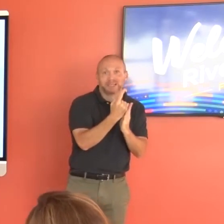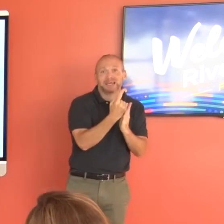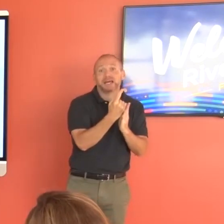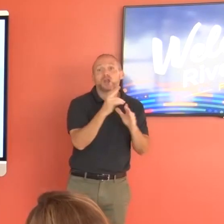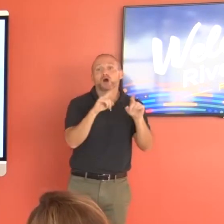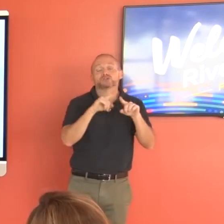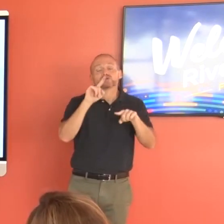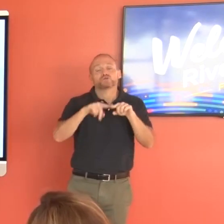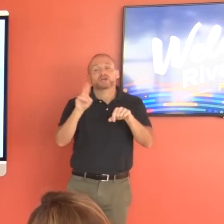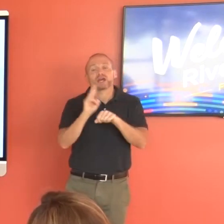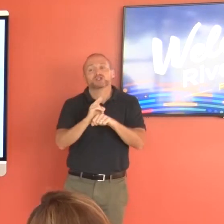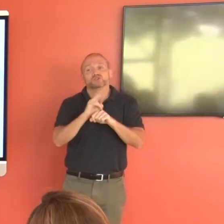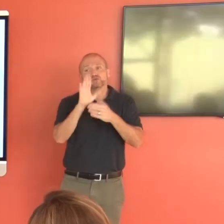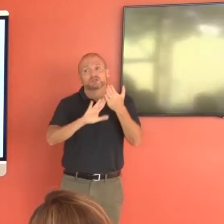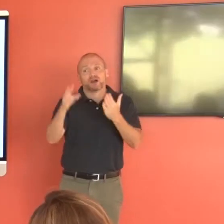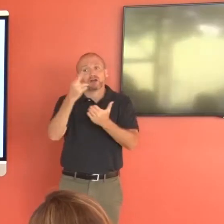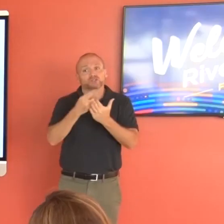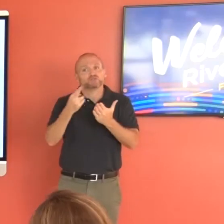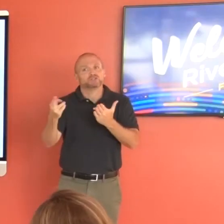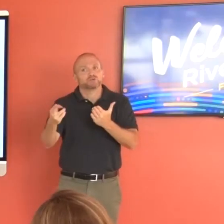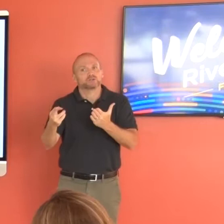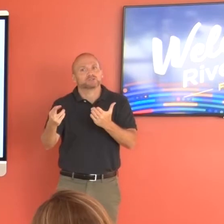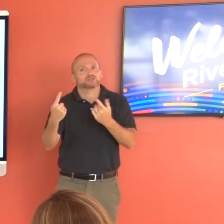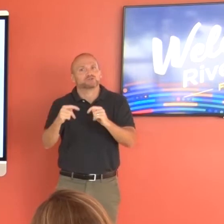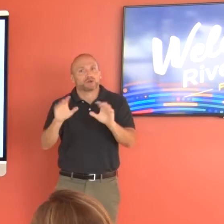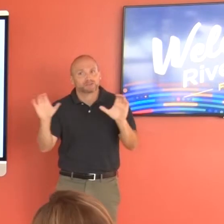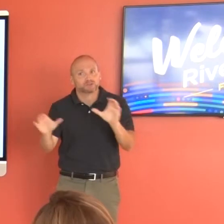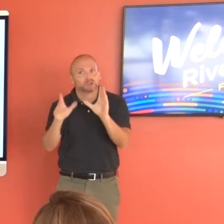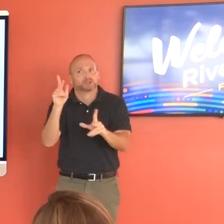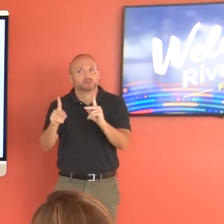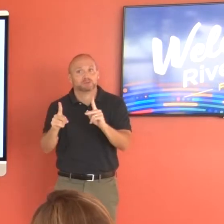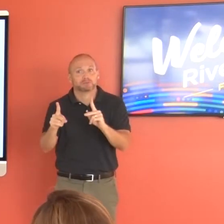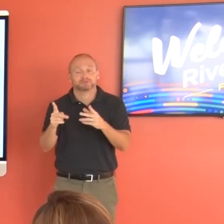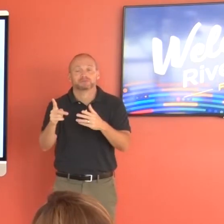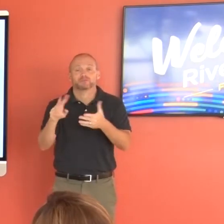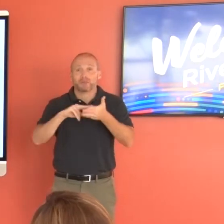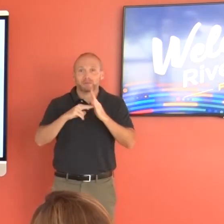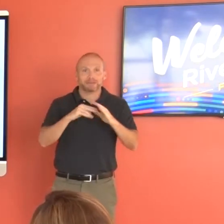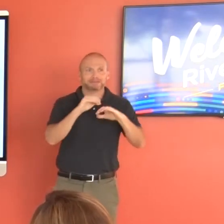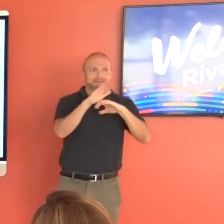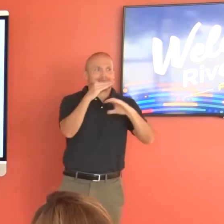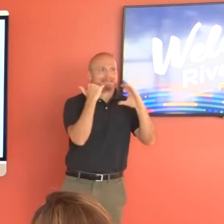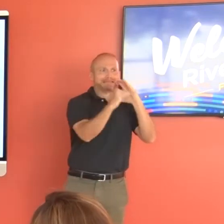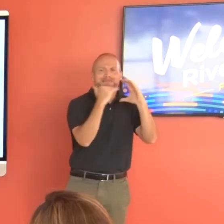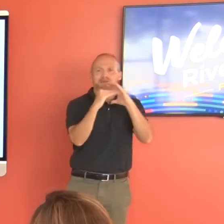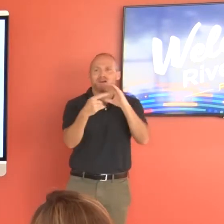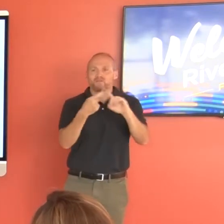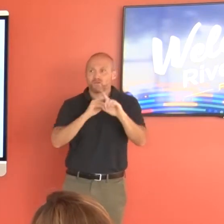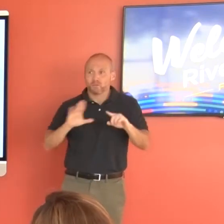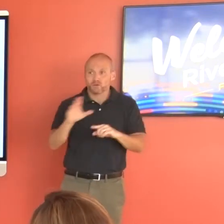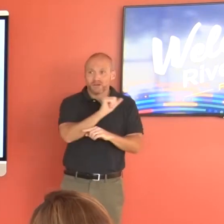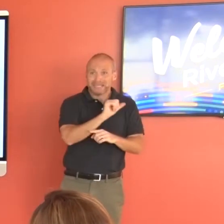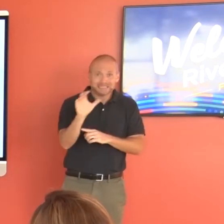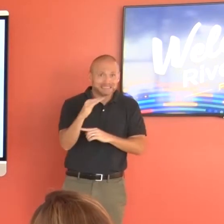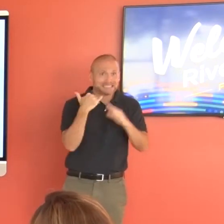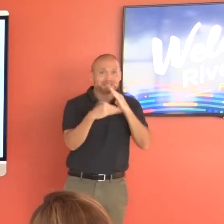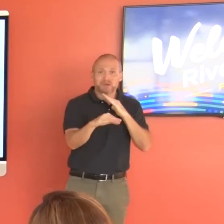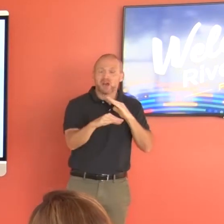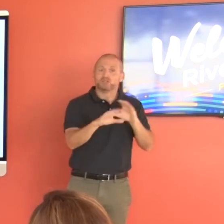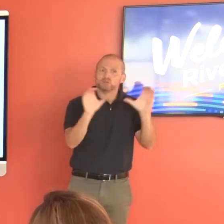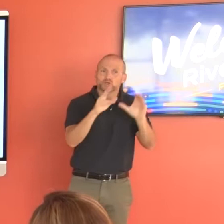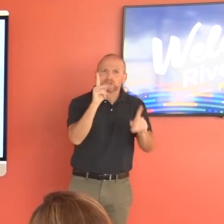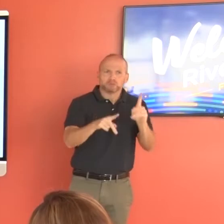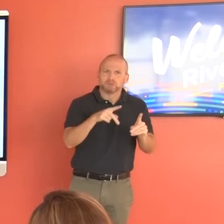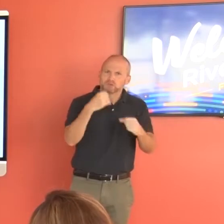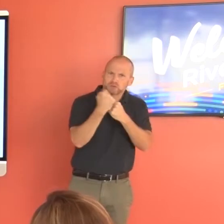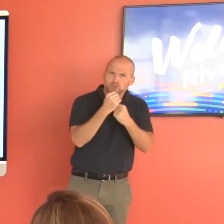college resources at all. So that includes email. But you can, outside of that, you can advocate all as much